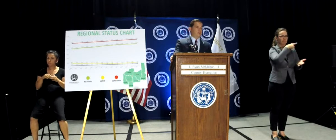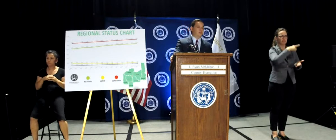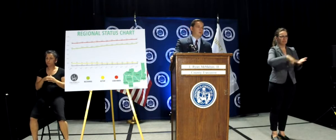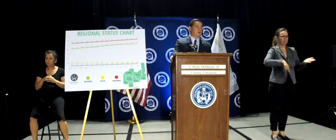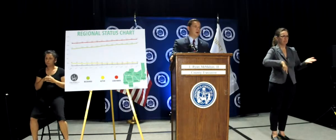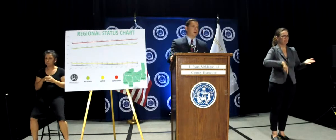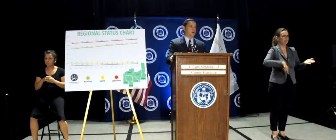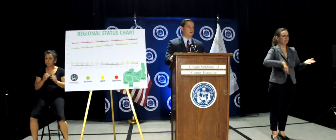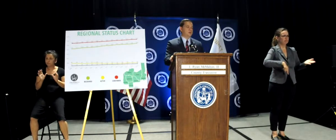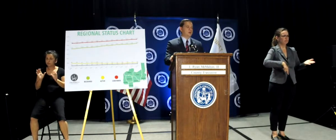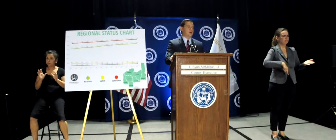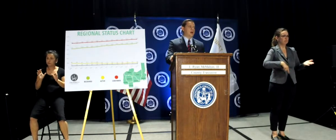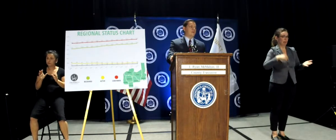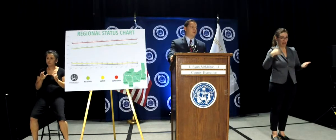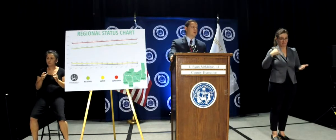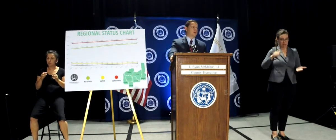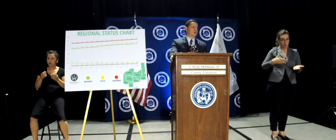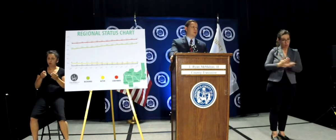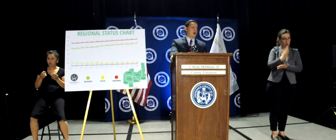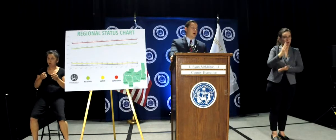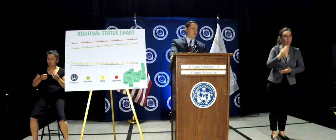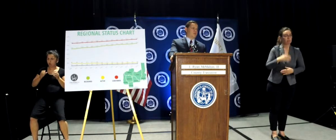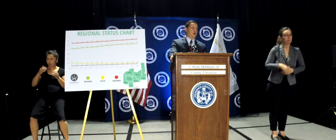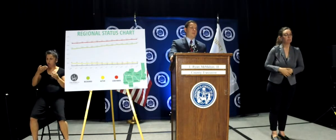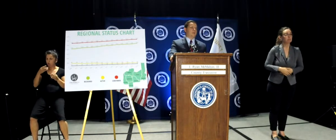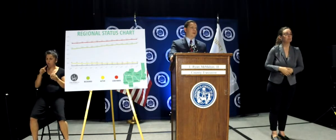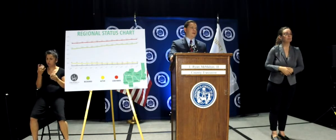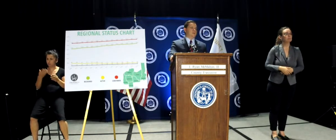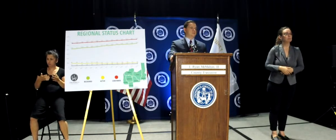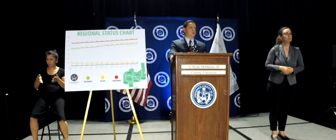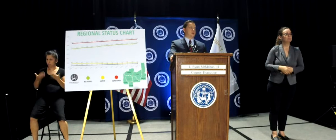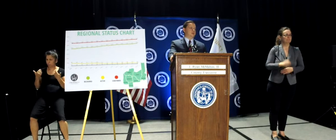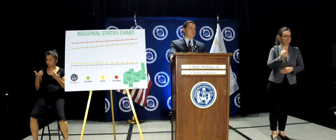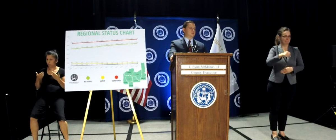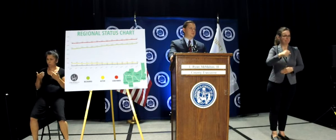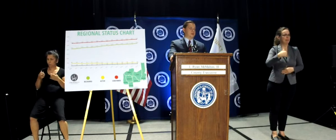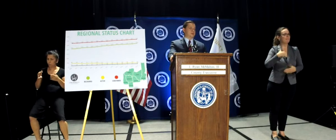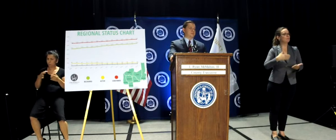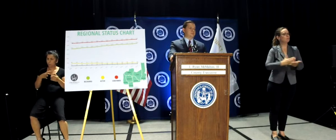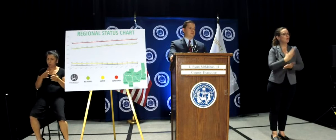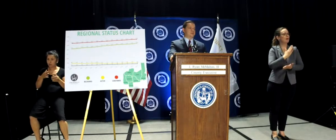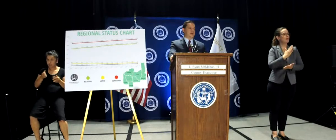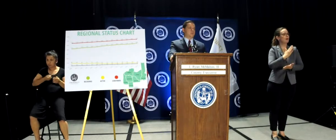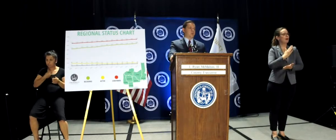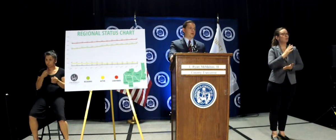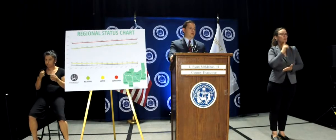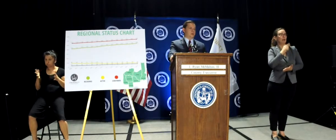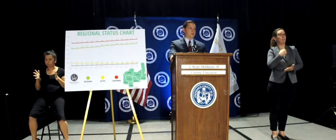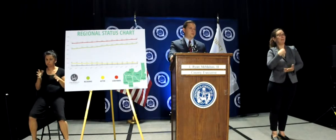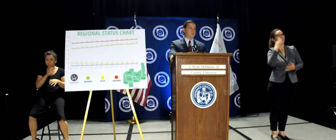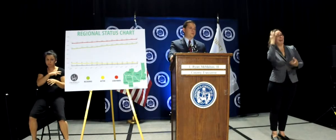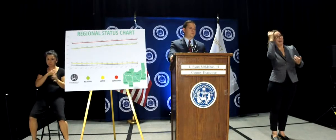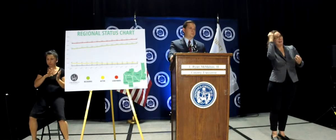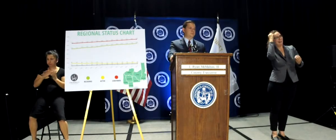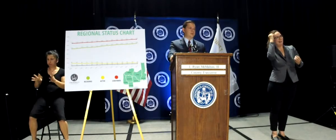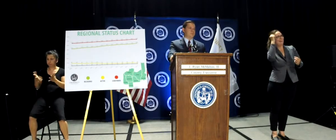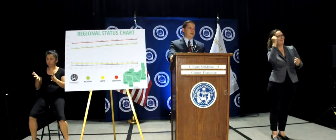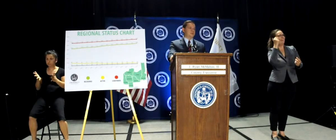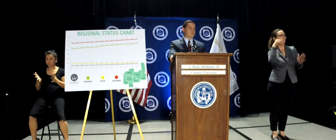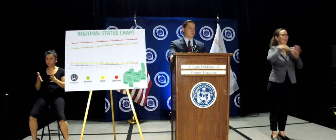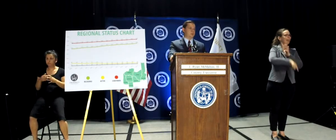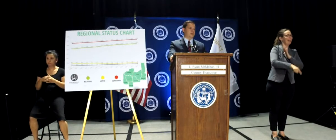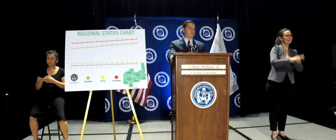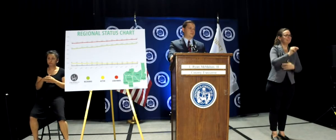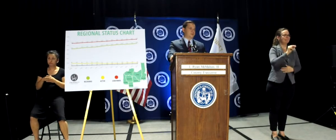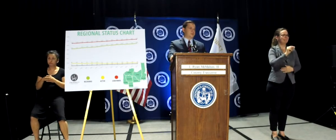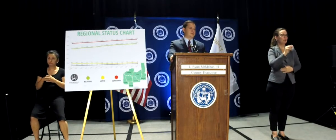the right, and I haven't thought about that. I shut down a parade earlier this year, St.